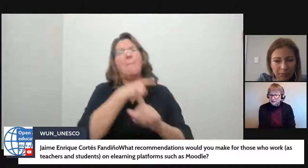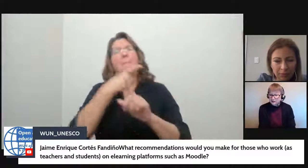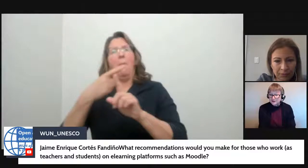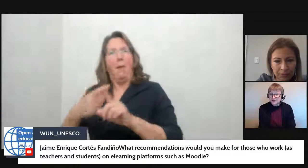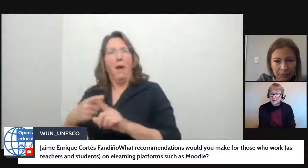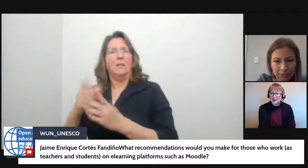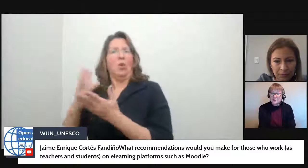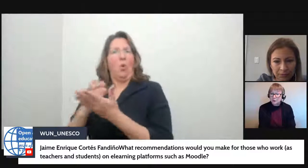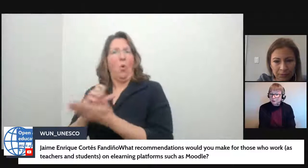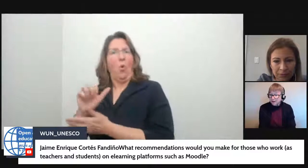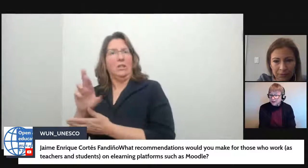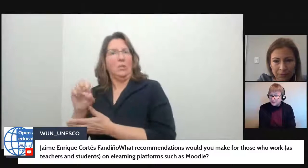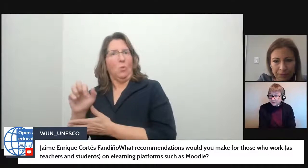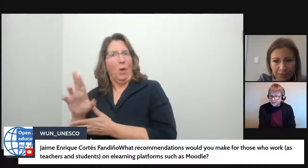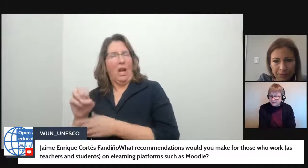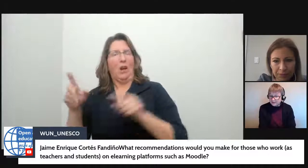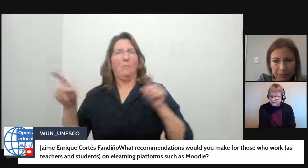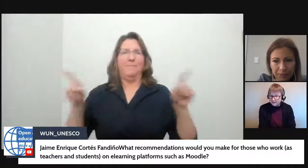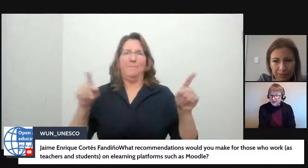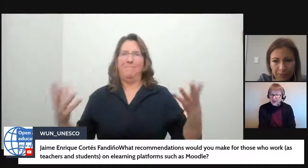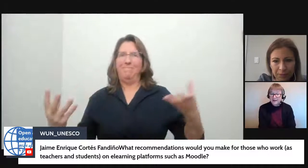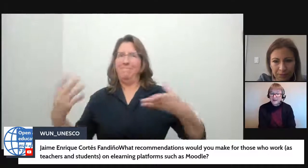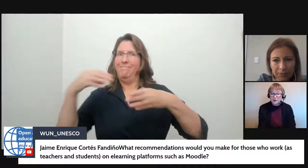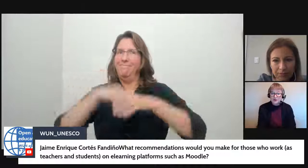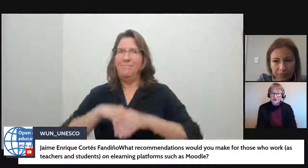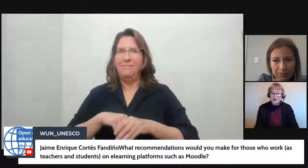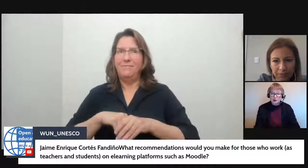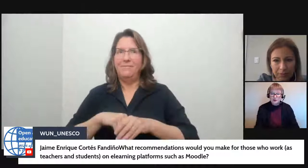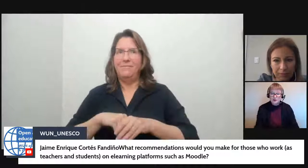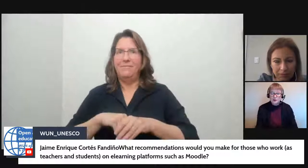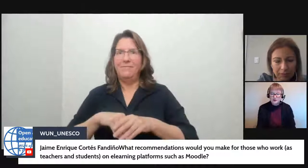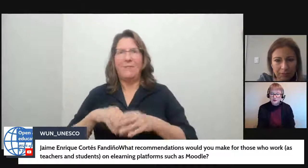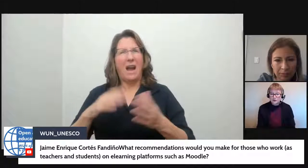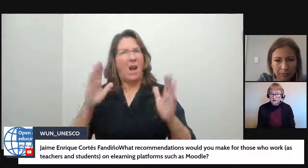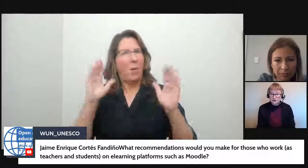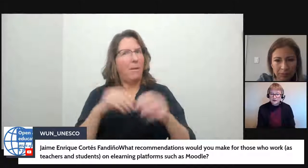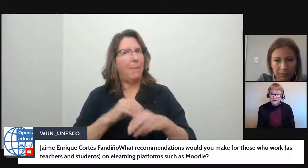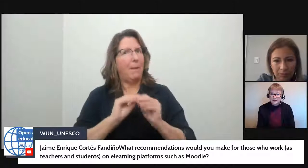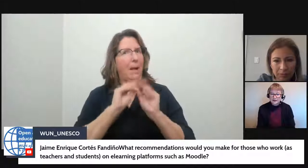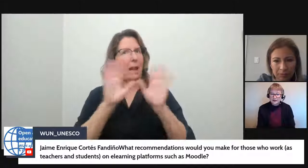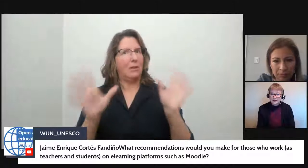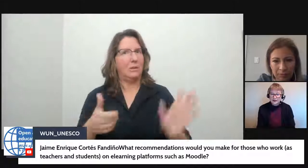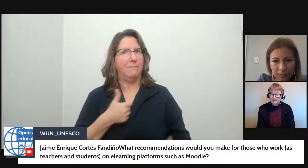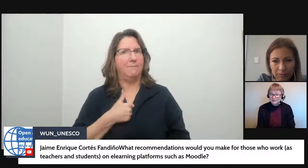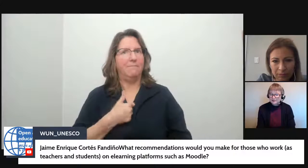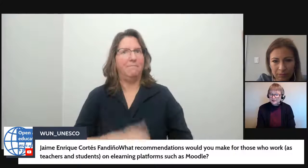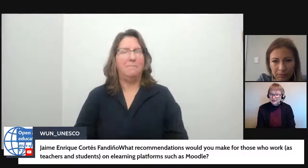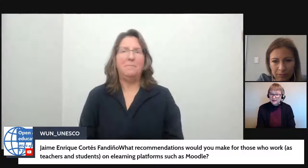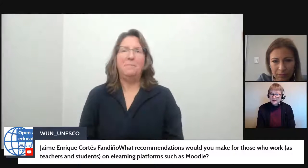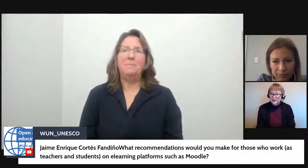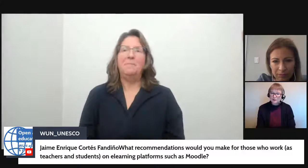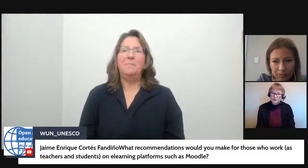same features. They're both internet-based, and they both have the courseware. So